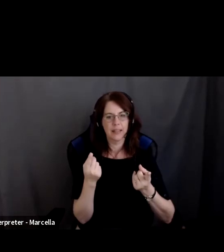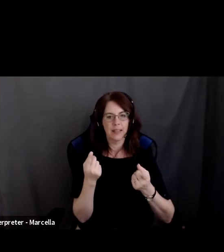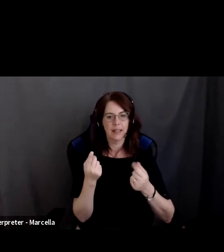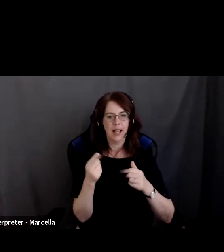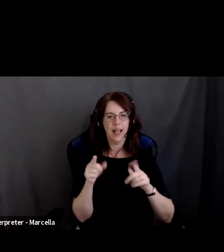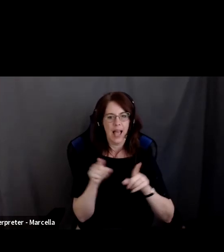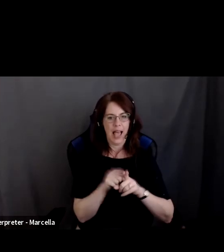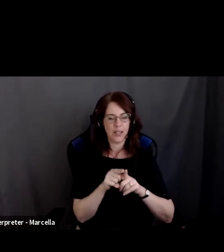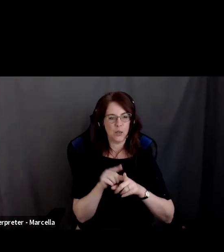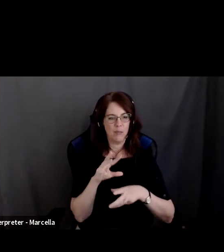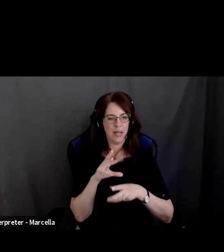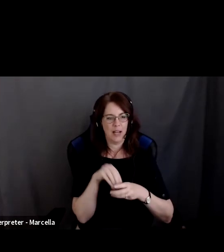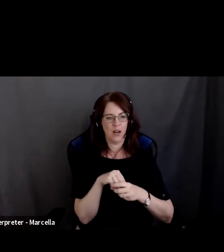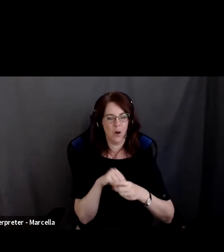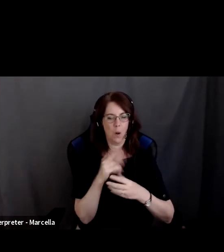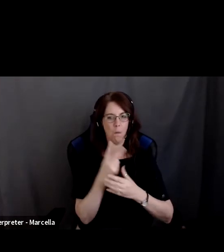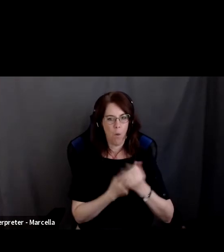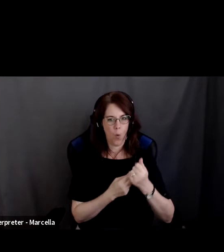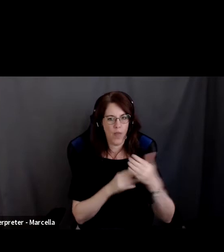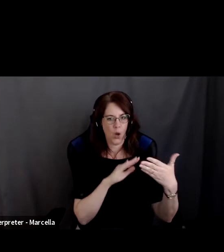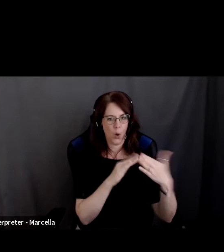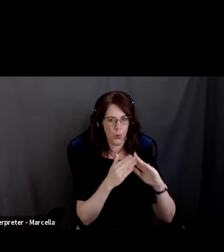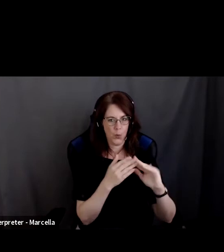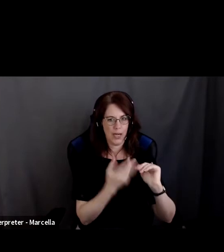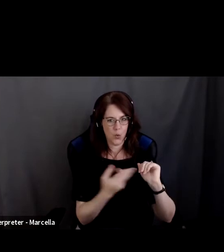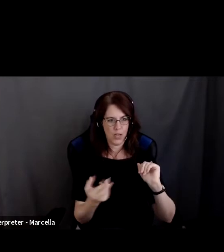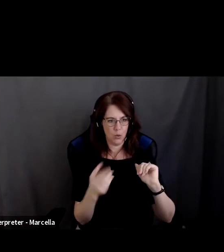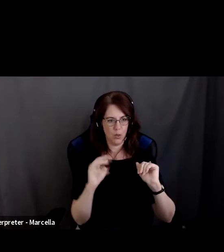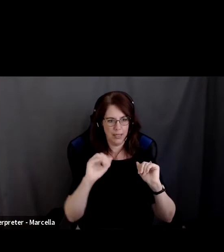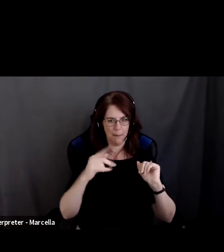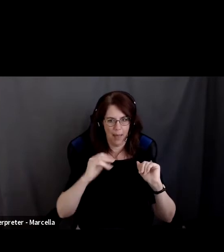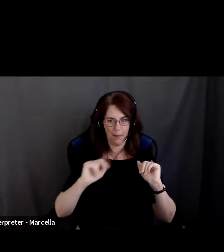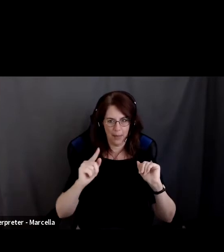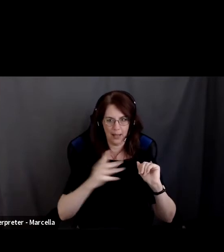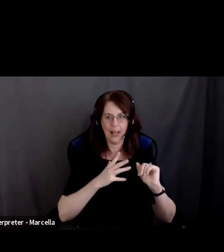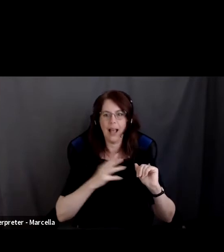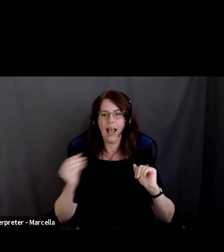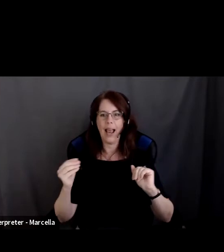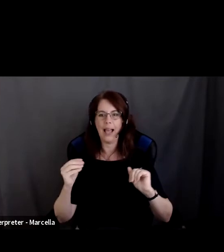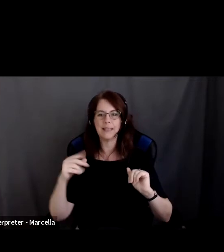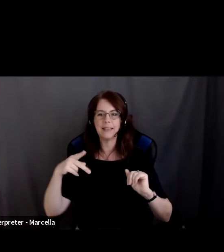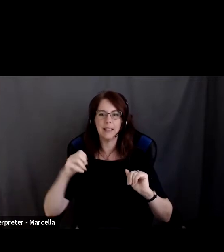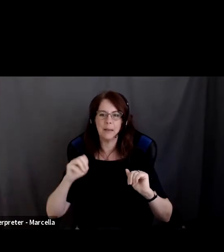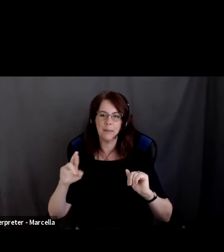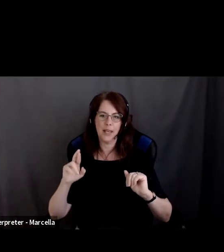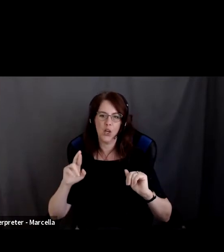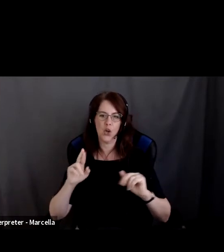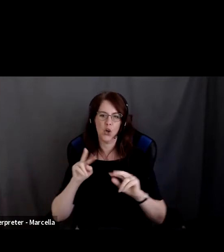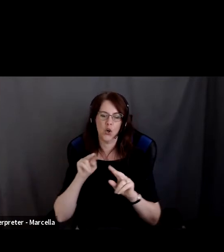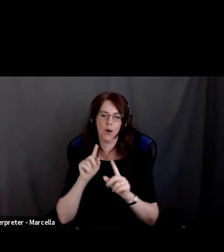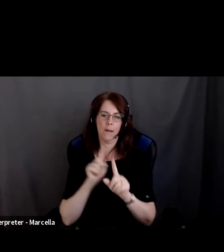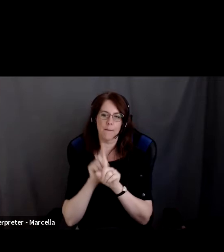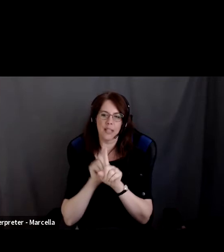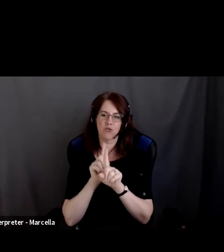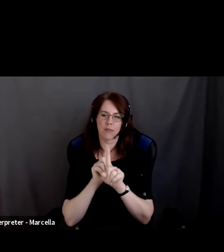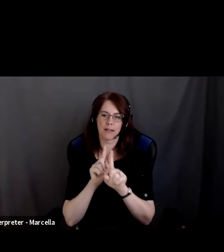as we've been engaging in both the community resource mapping as well as the peer mentoring curriculum